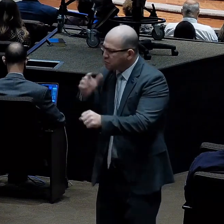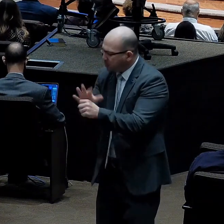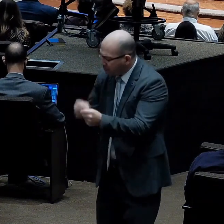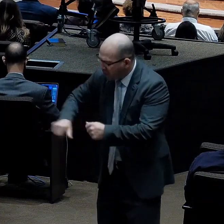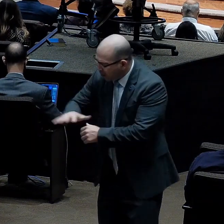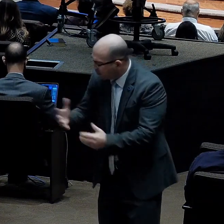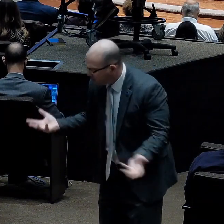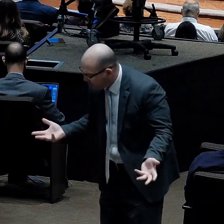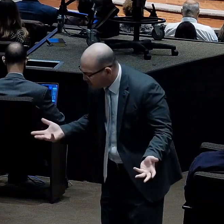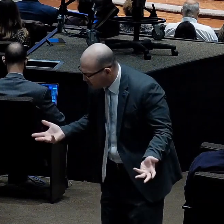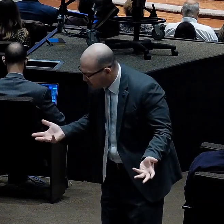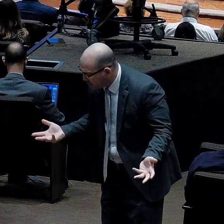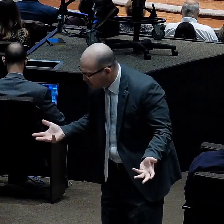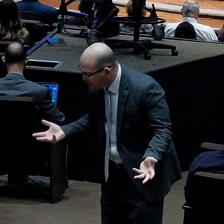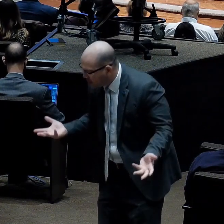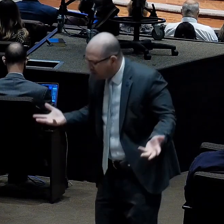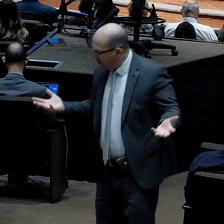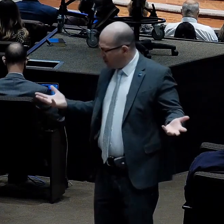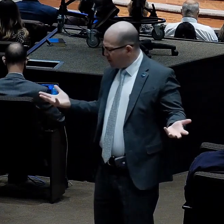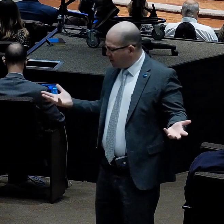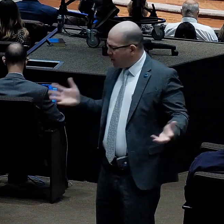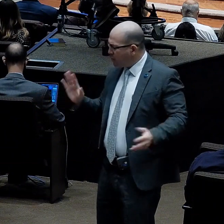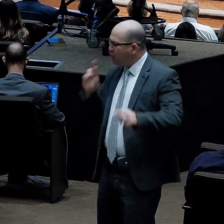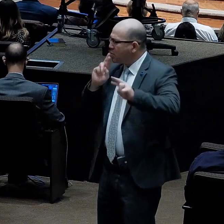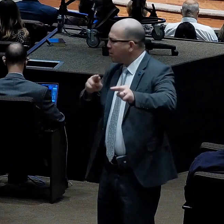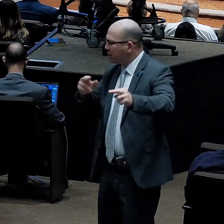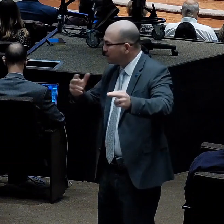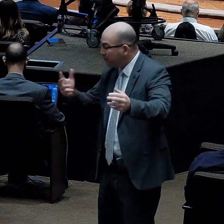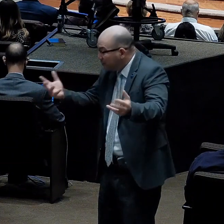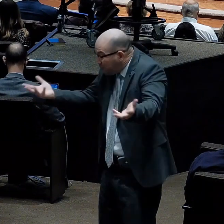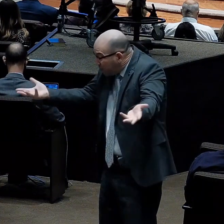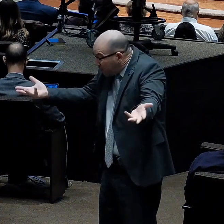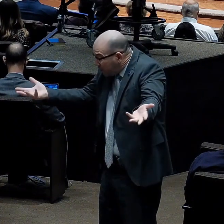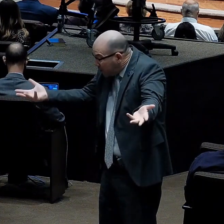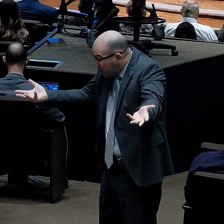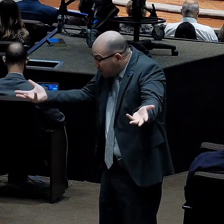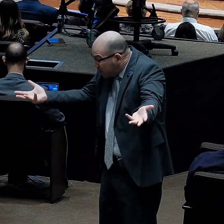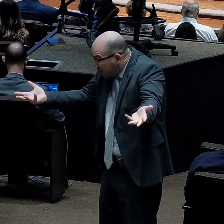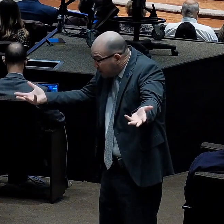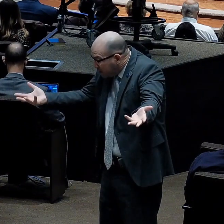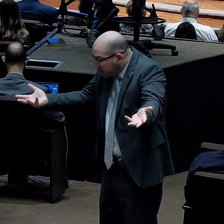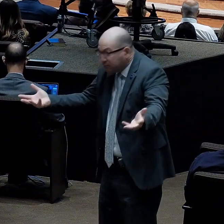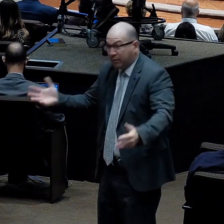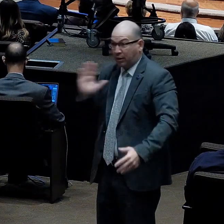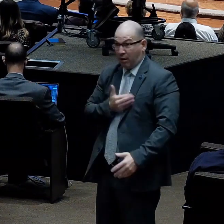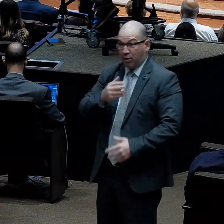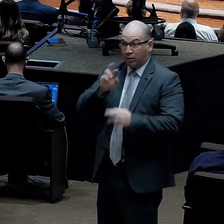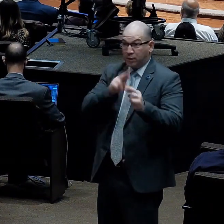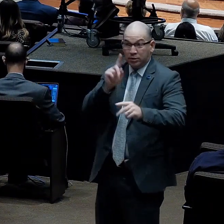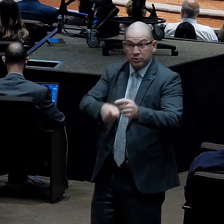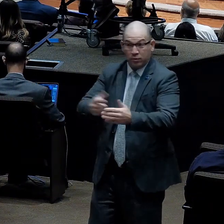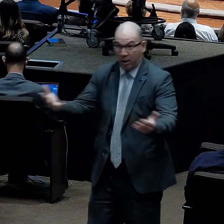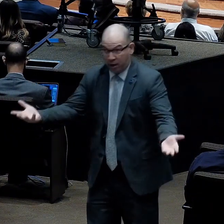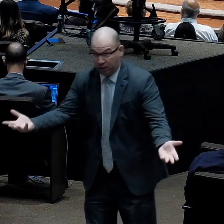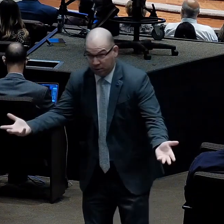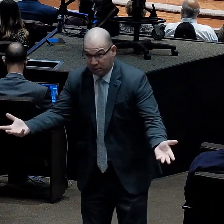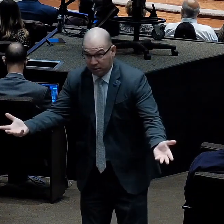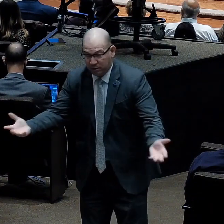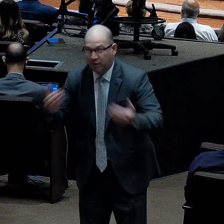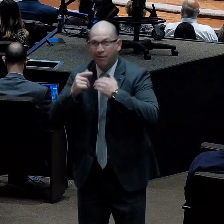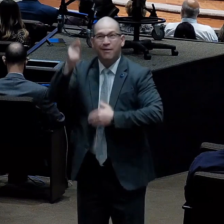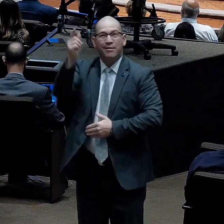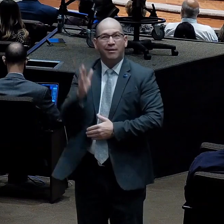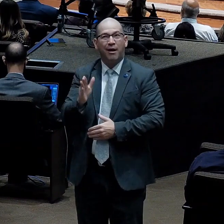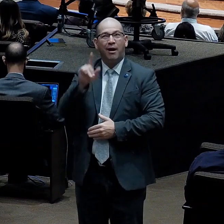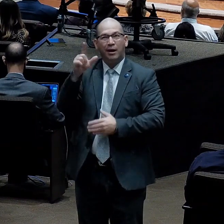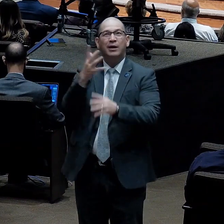And he says, what should your response be? And by the way, what should our response be? How many of are thankful that God brought you